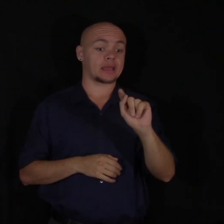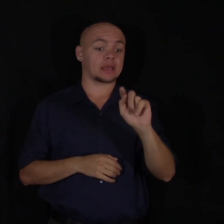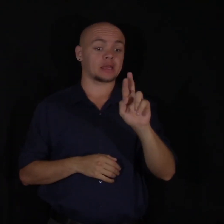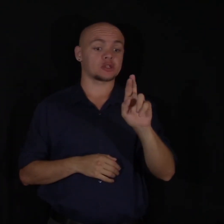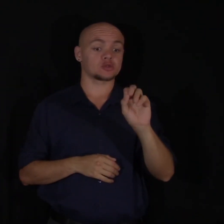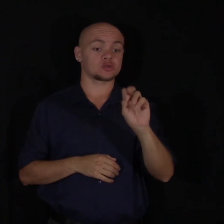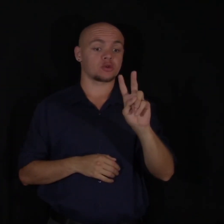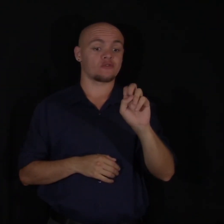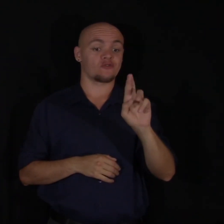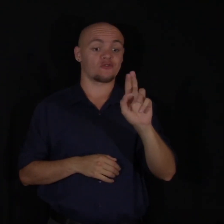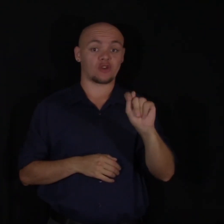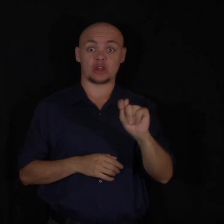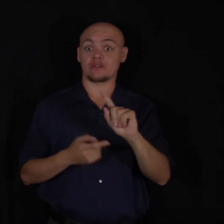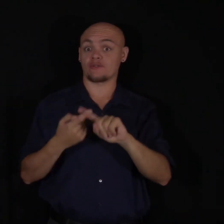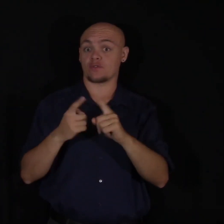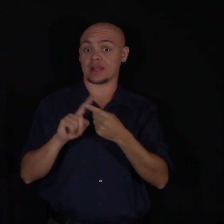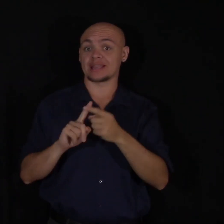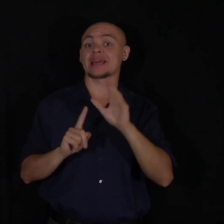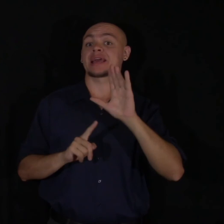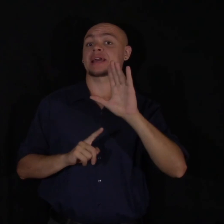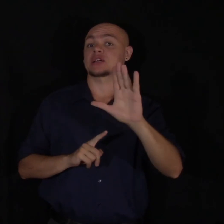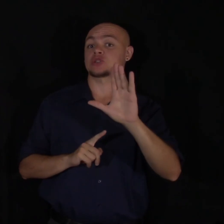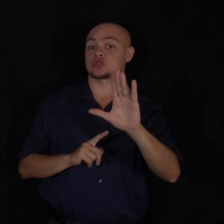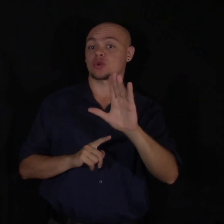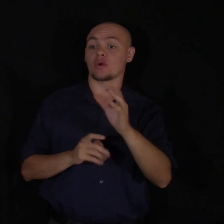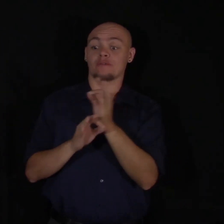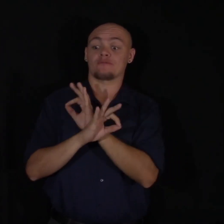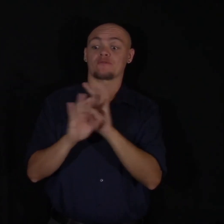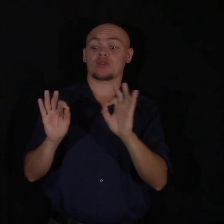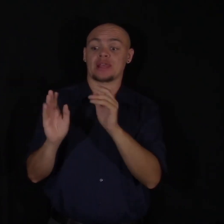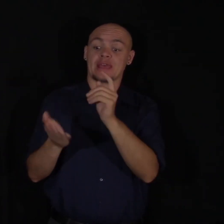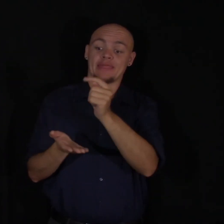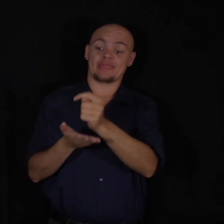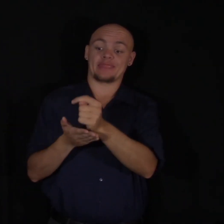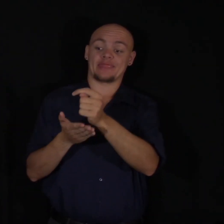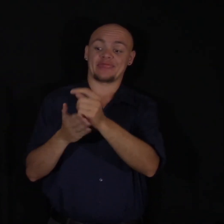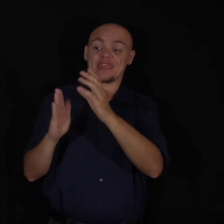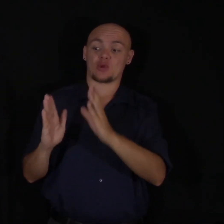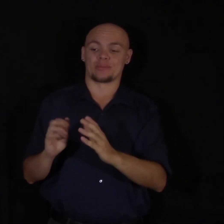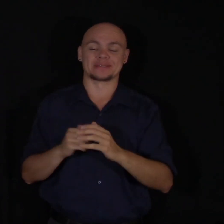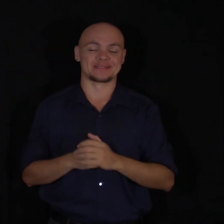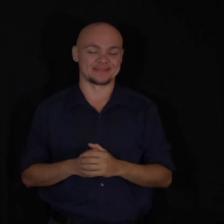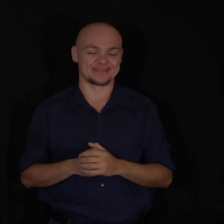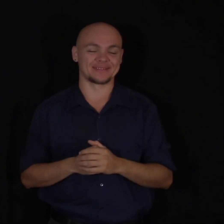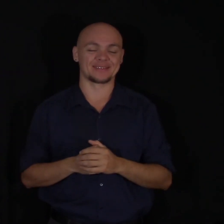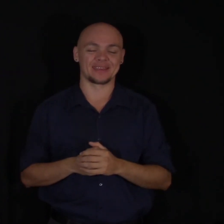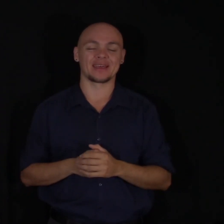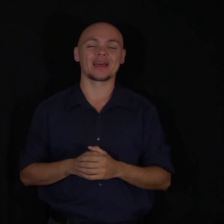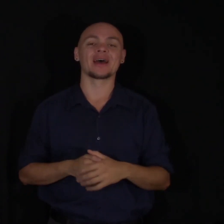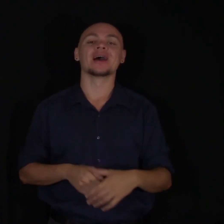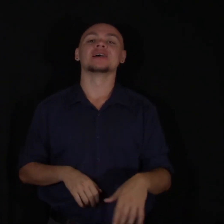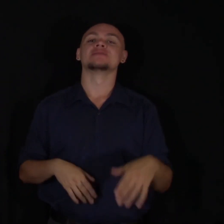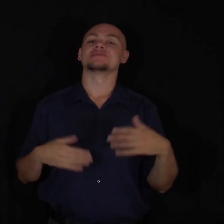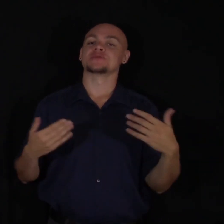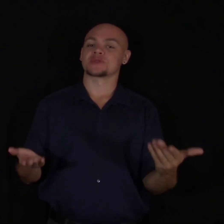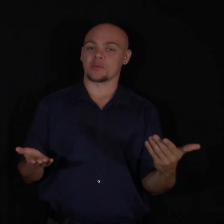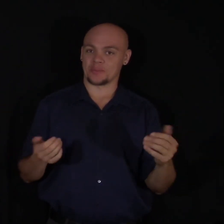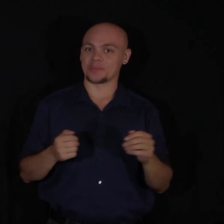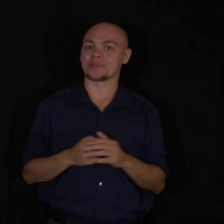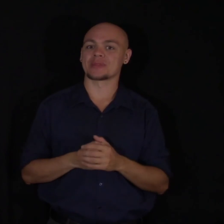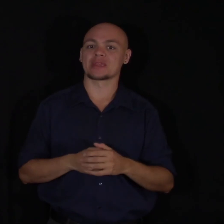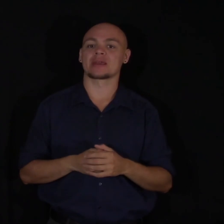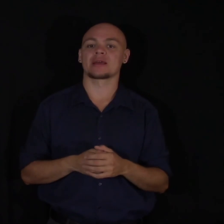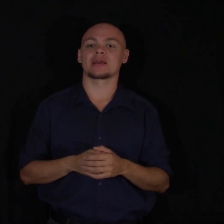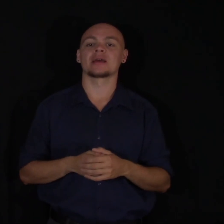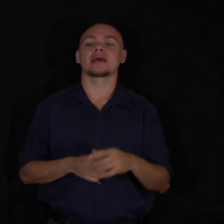therapist. So to sum it up, introverts reflect more and act less, while extroverts